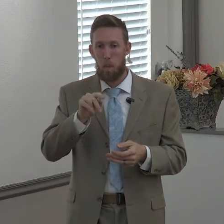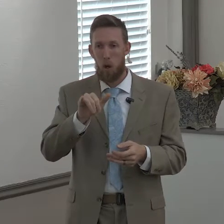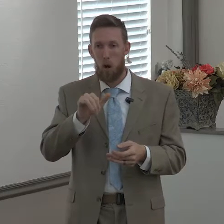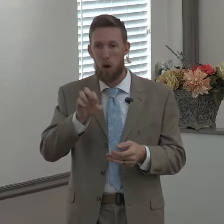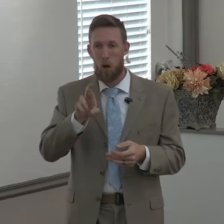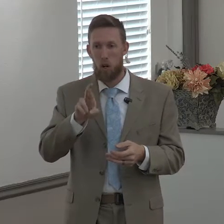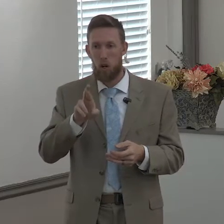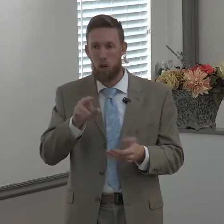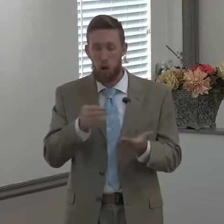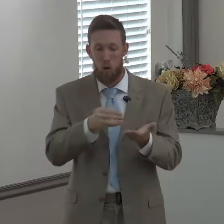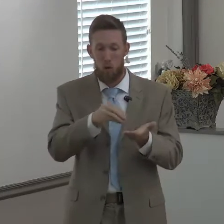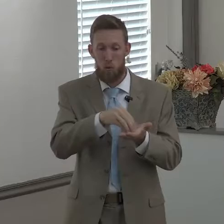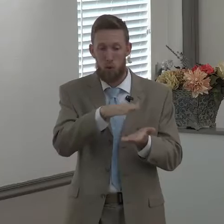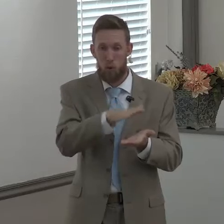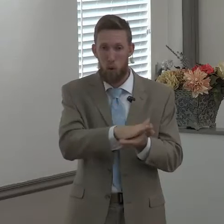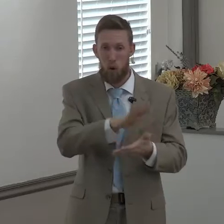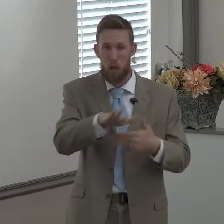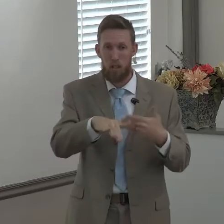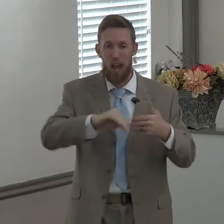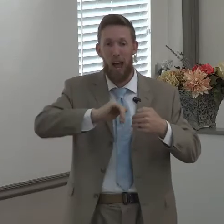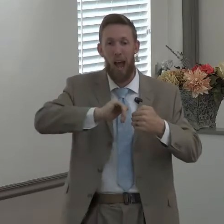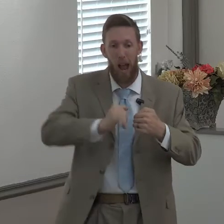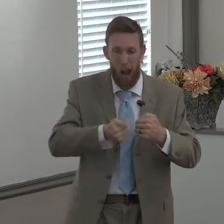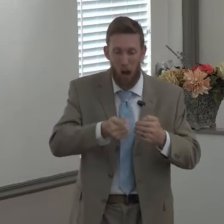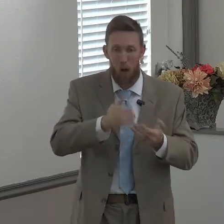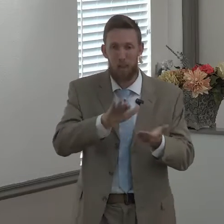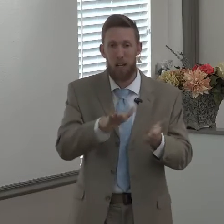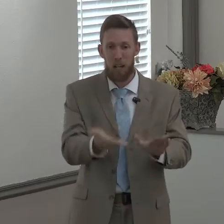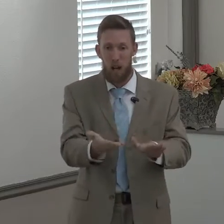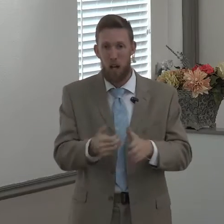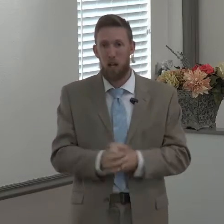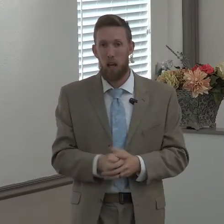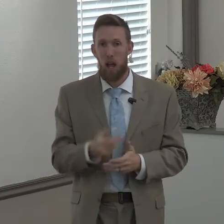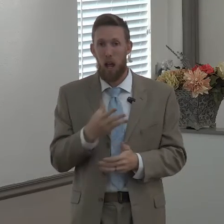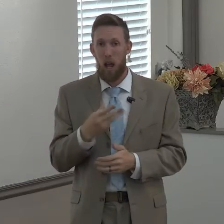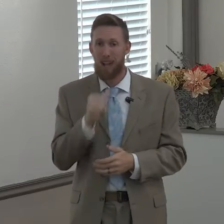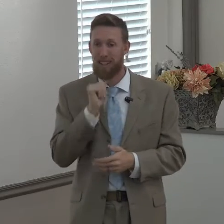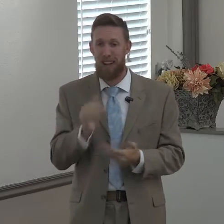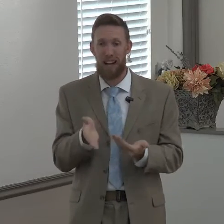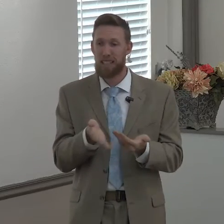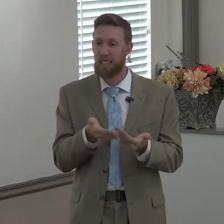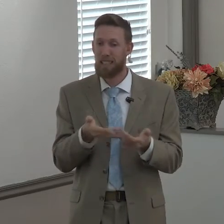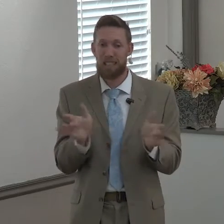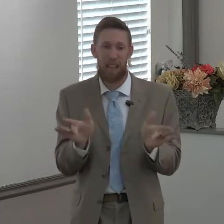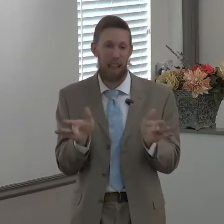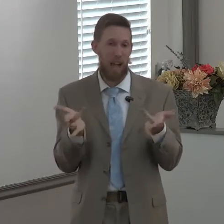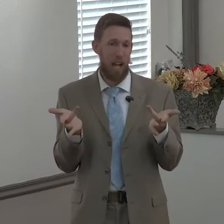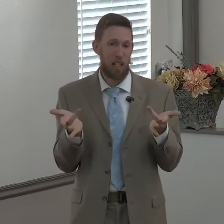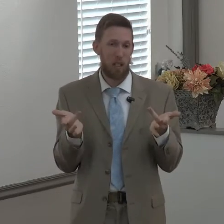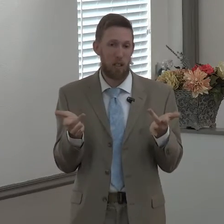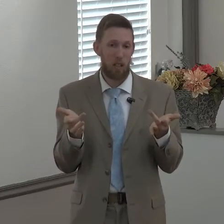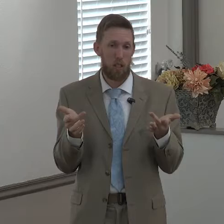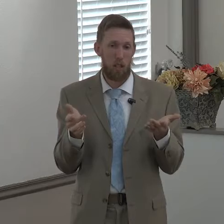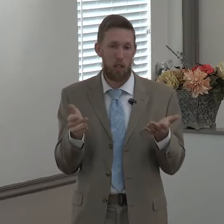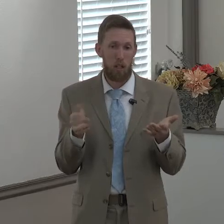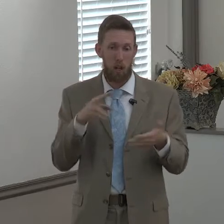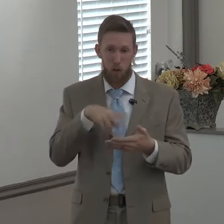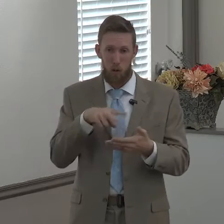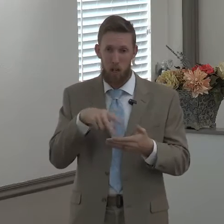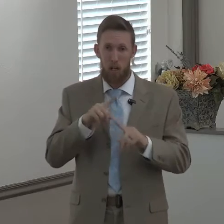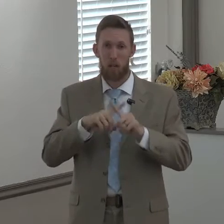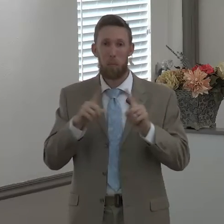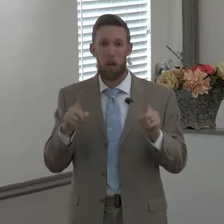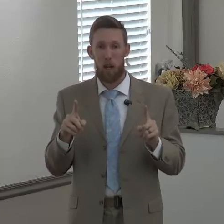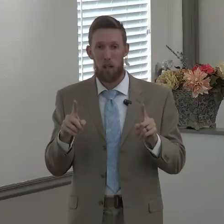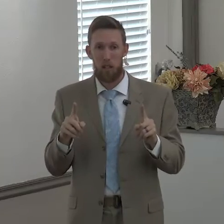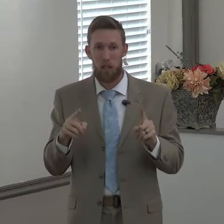Fox's Book of Martyrs details their deaths. It doesn't just speak that they died. And